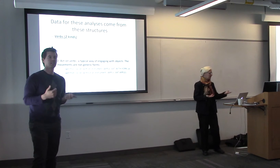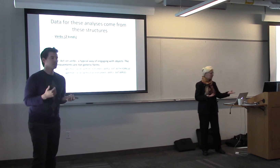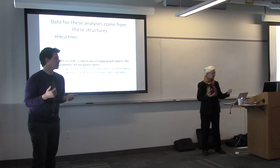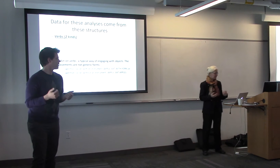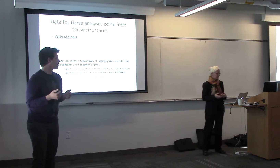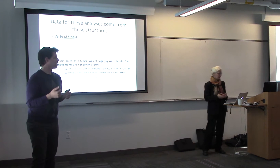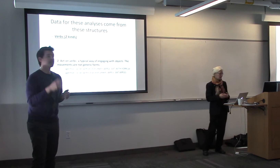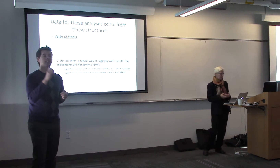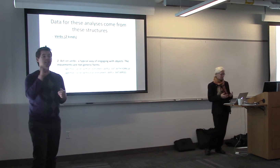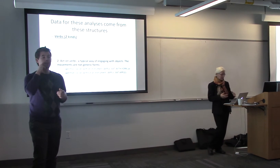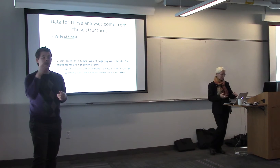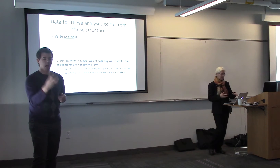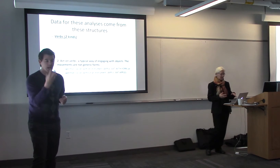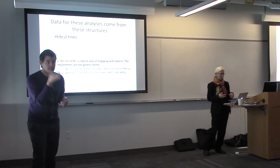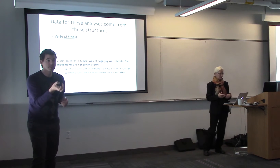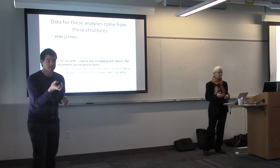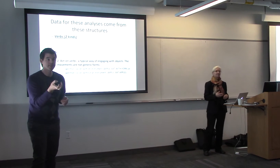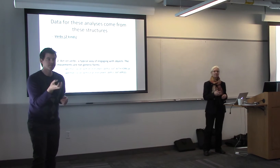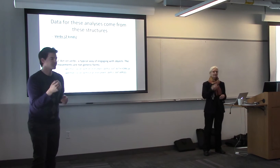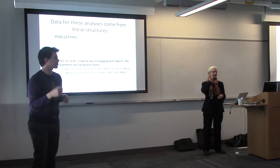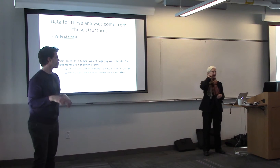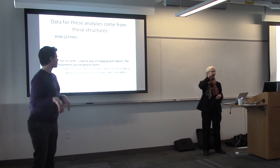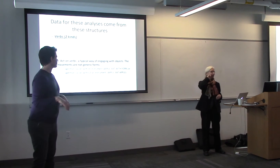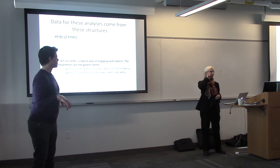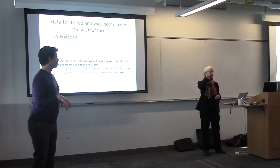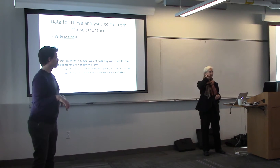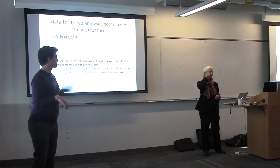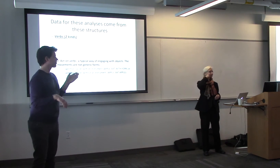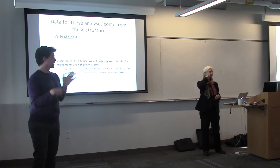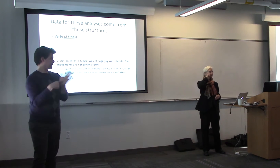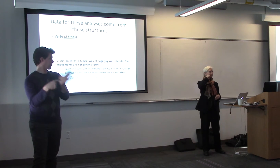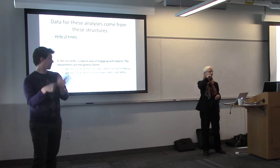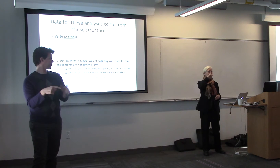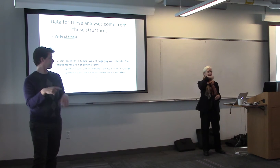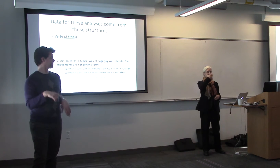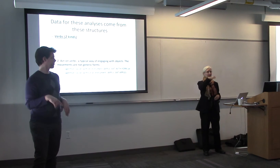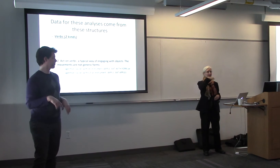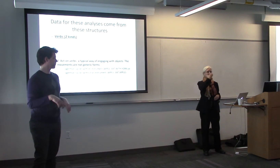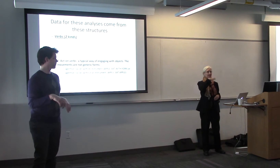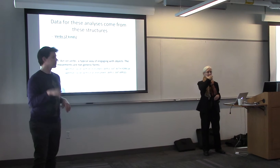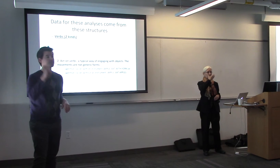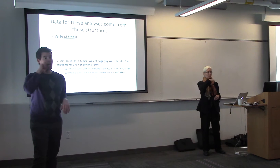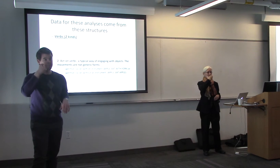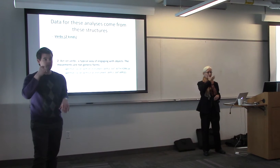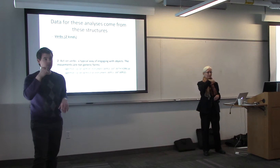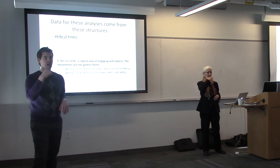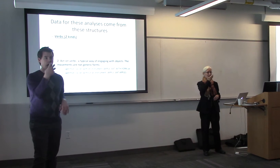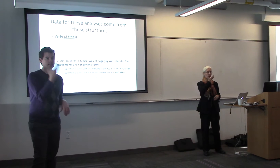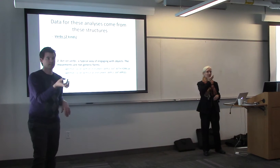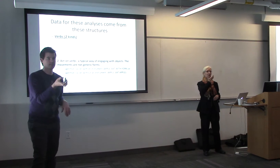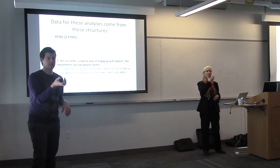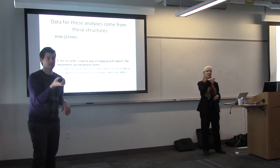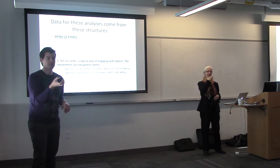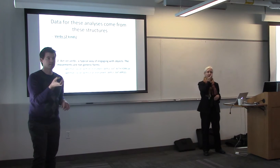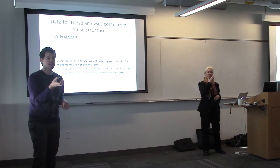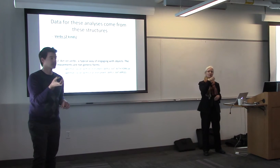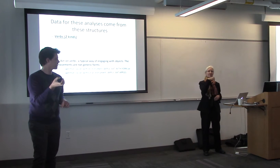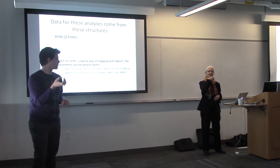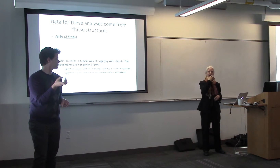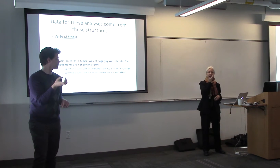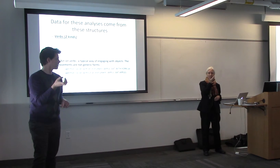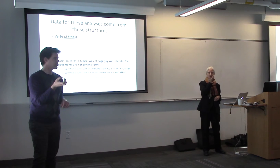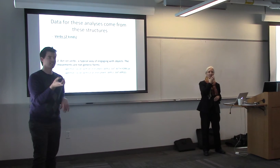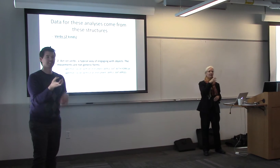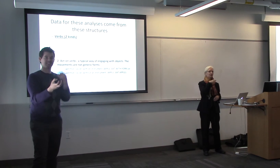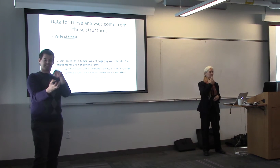apple. Here we see an example, apple, eat the apple. And so you interact with